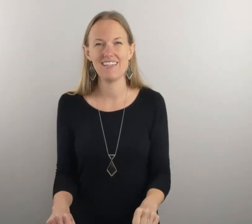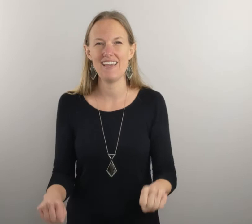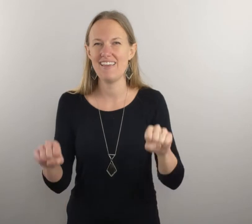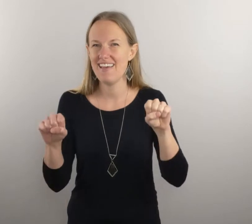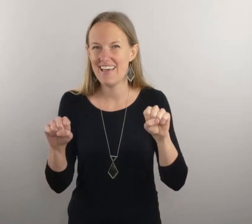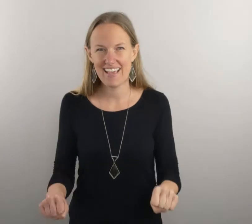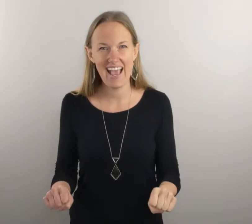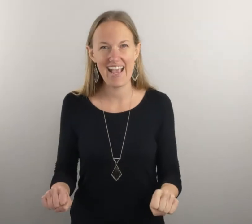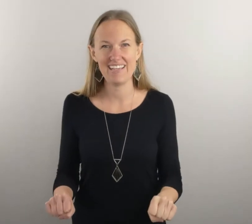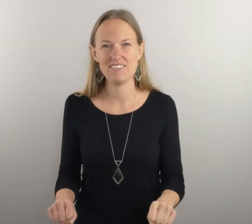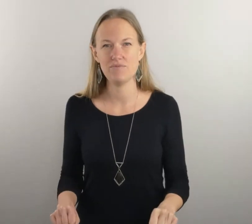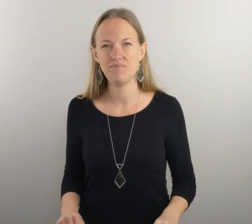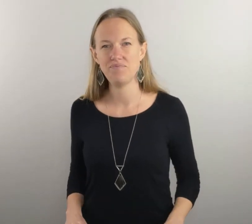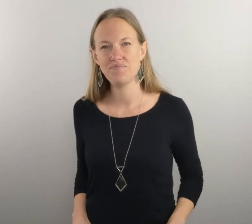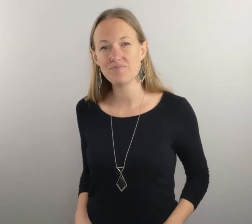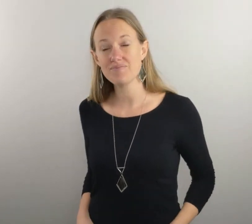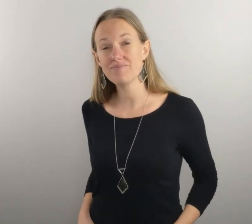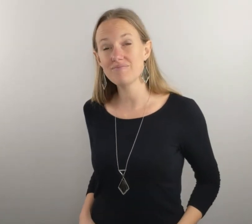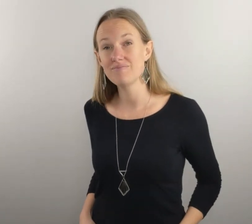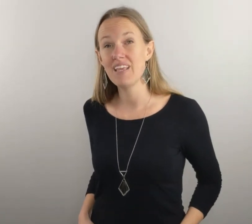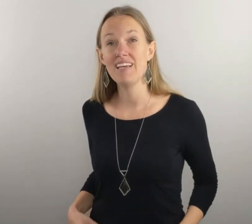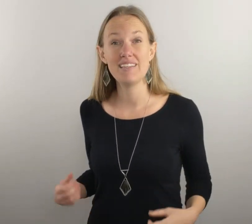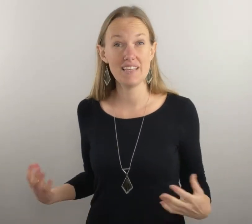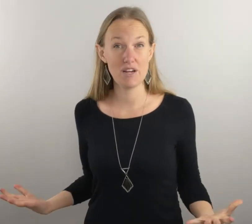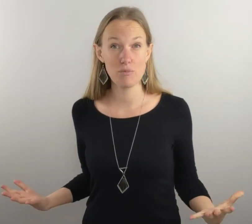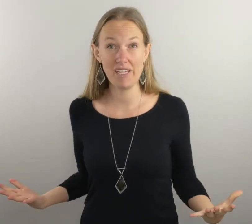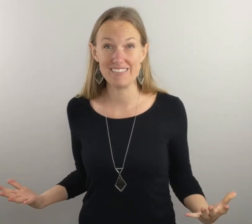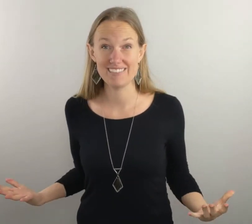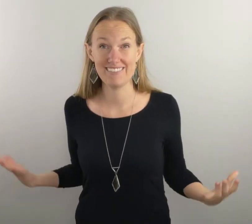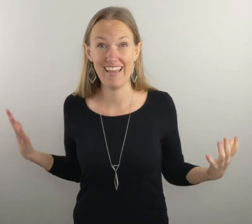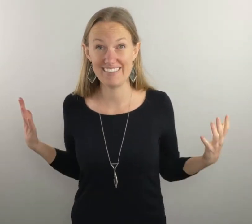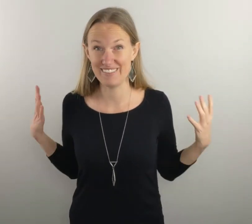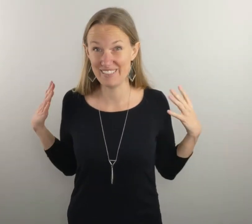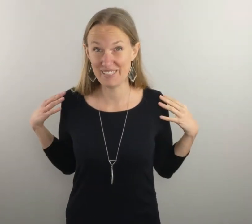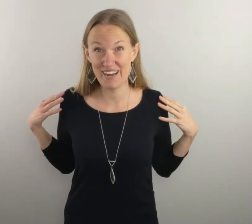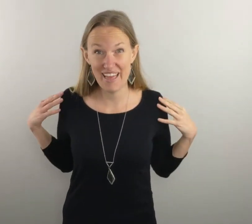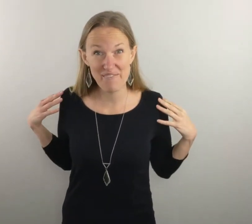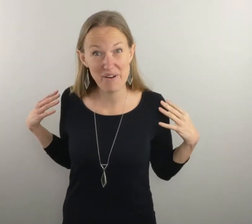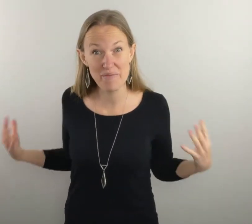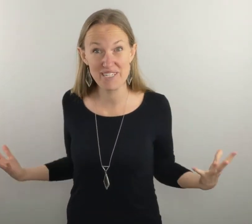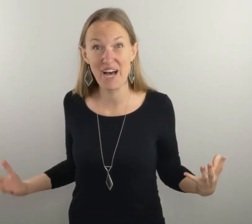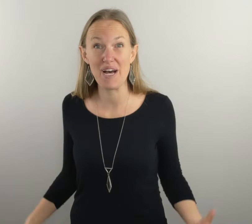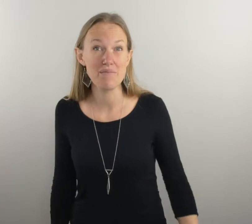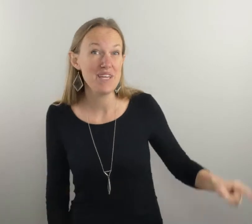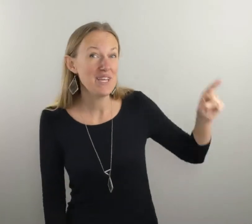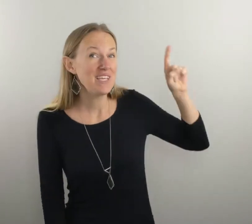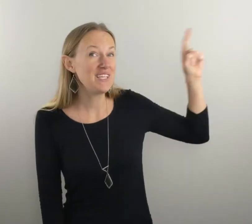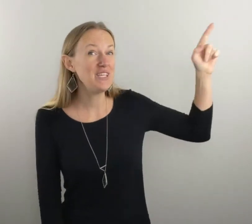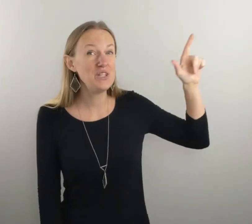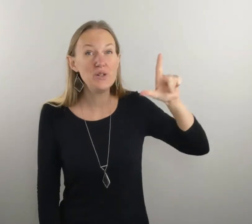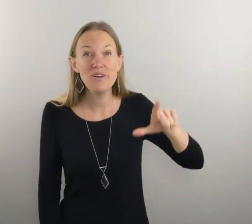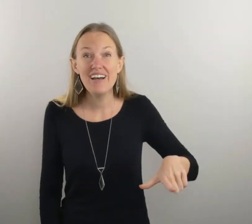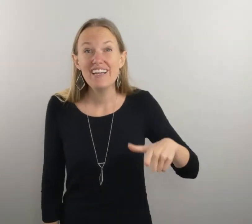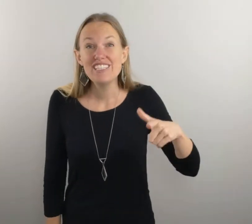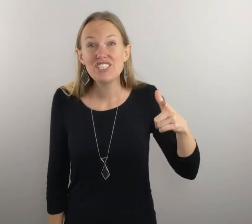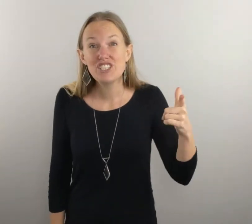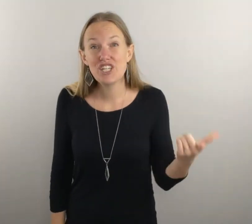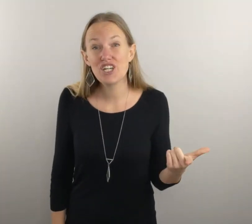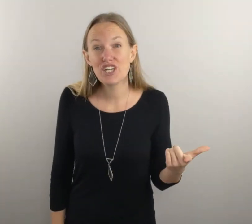Okay, can. And then that repeats. Okay, so let's try that from the top. You